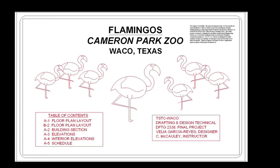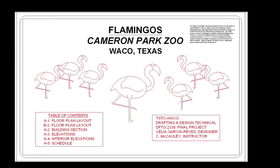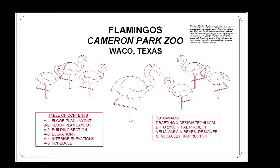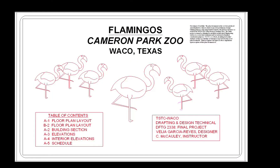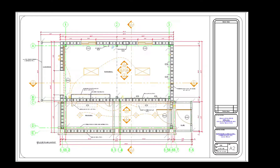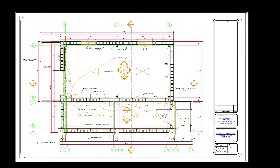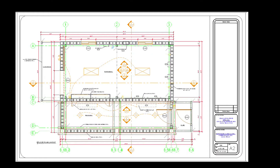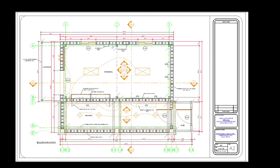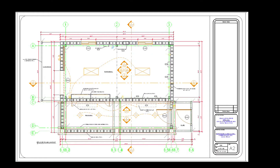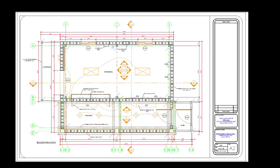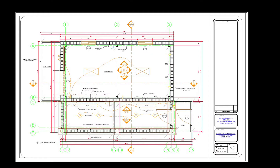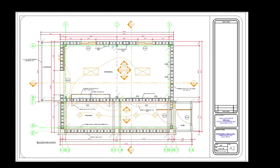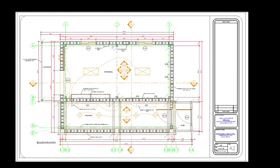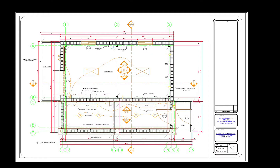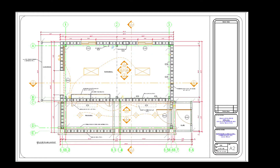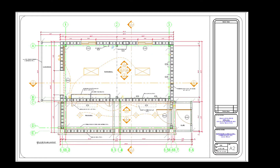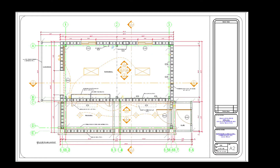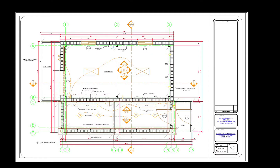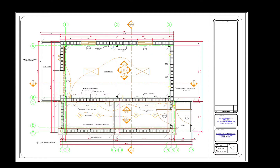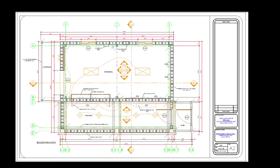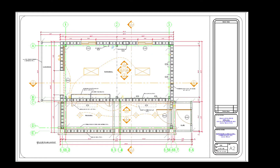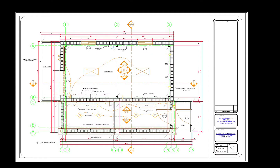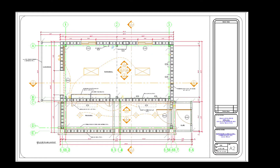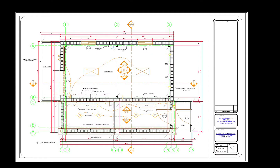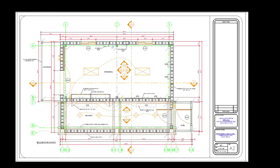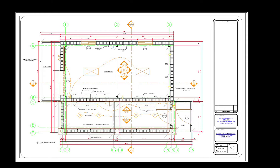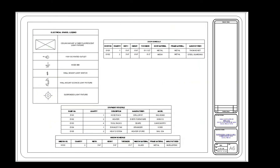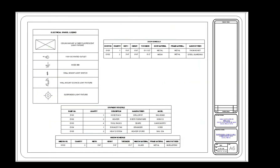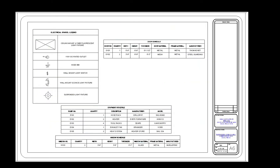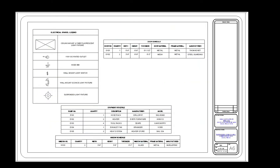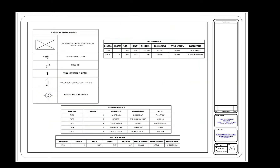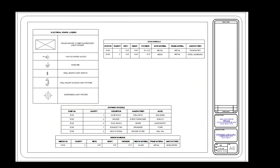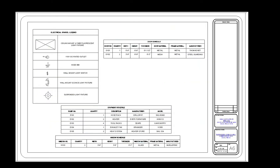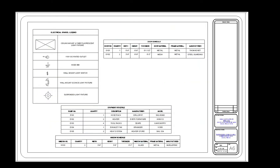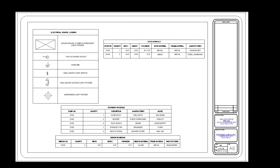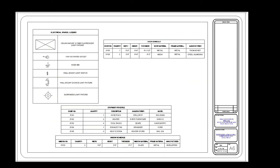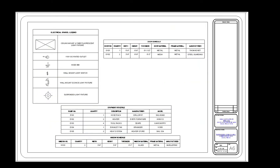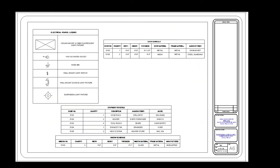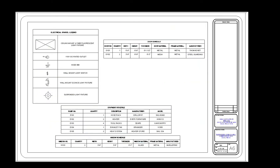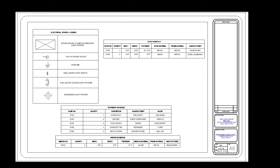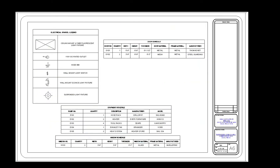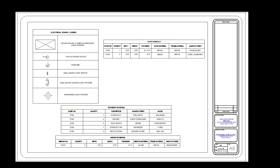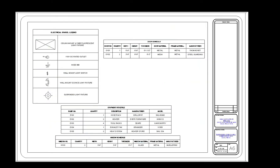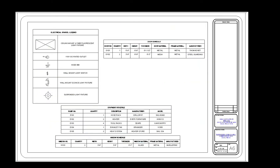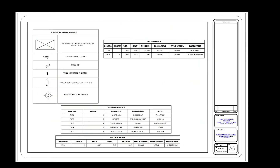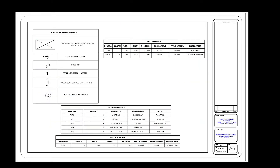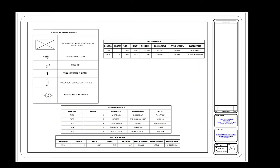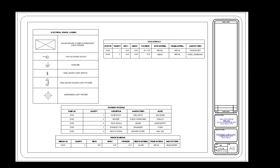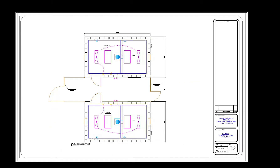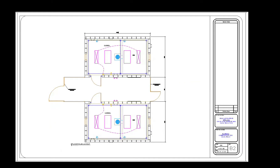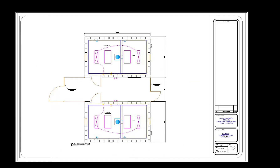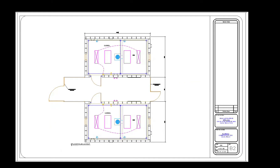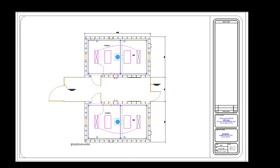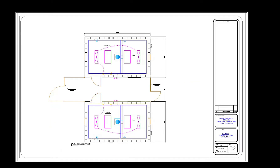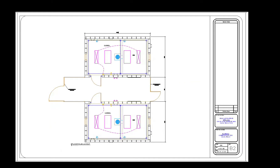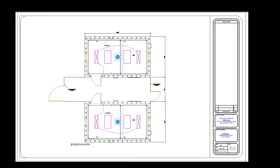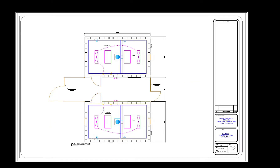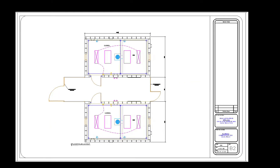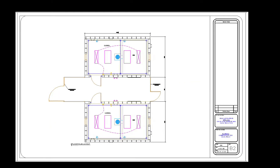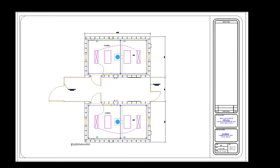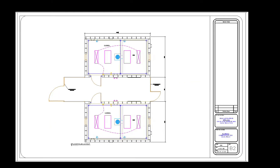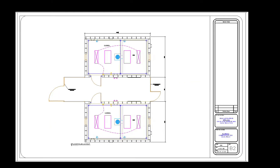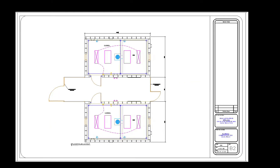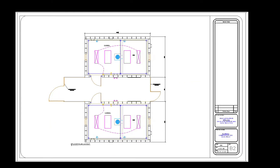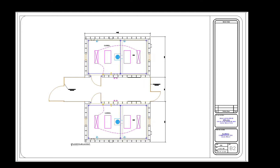final designs. The girls did an absolute phenomenal job. I don't know what I really expected. I kind of expected to see some